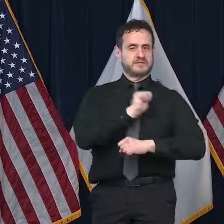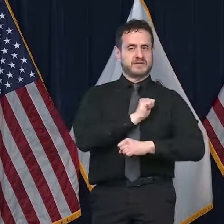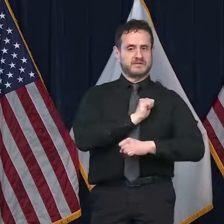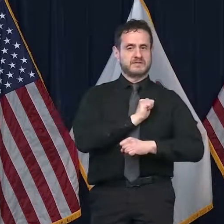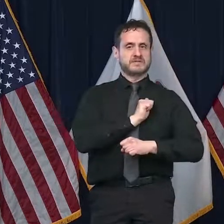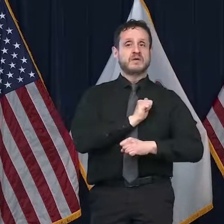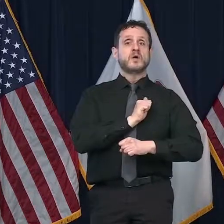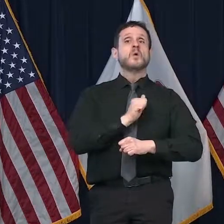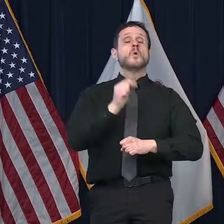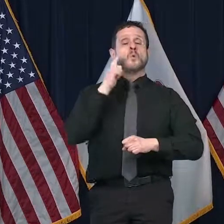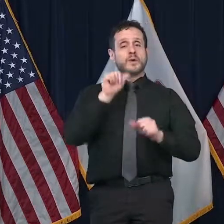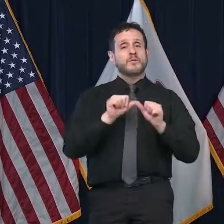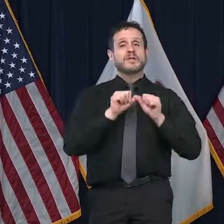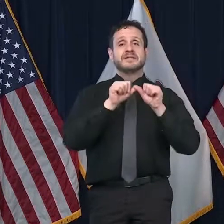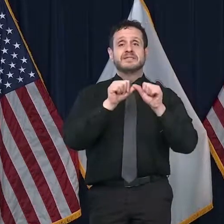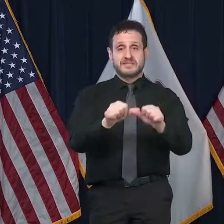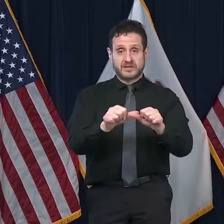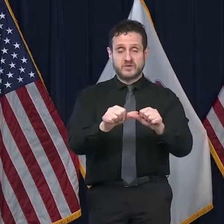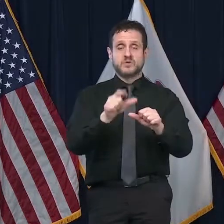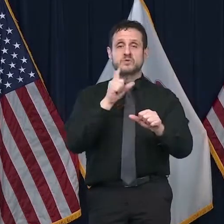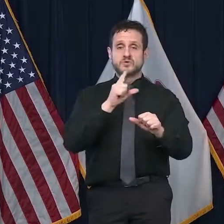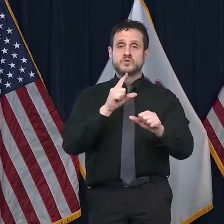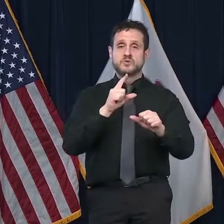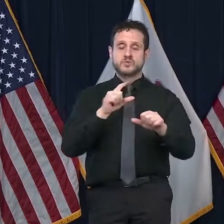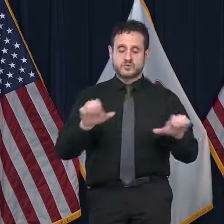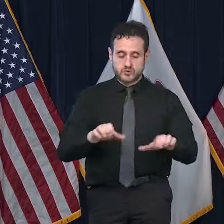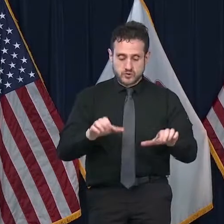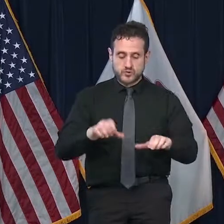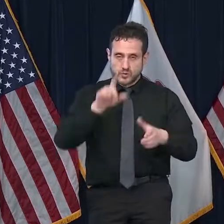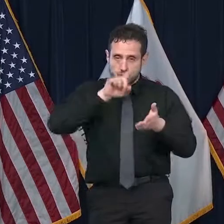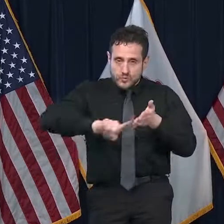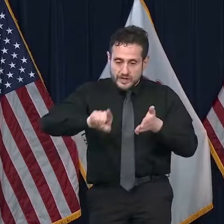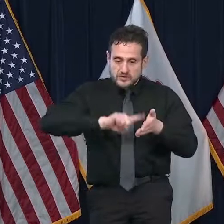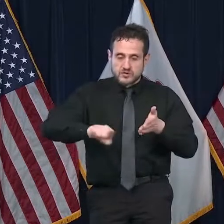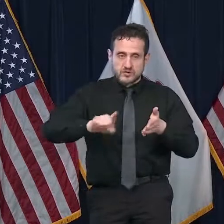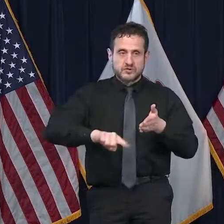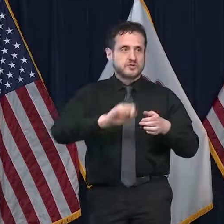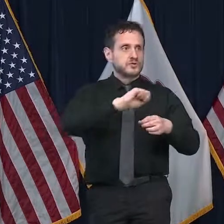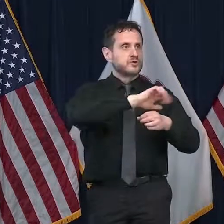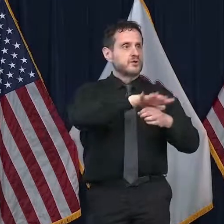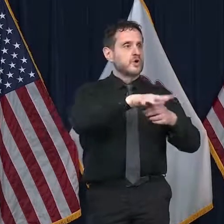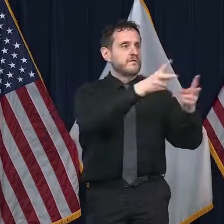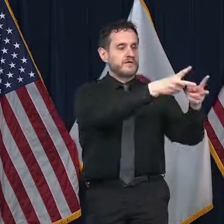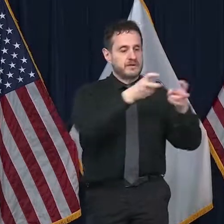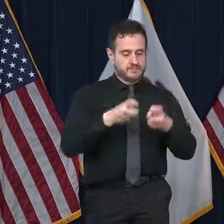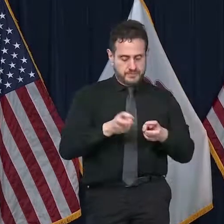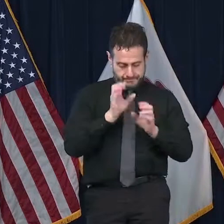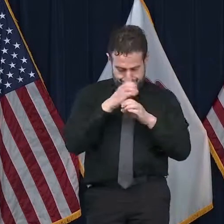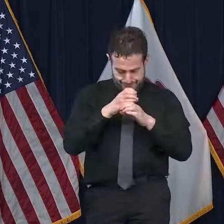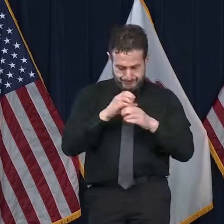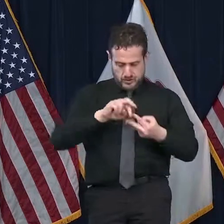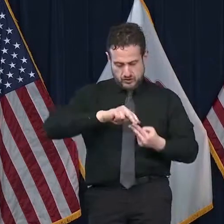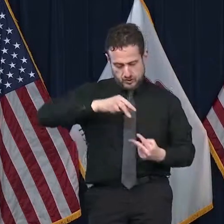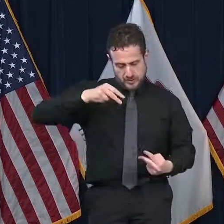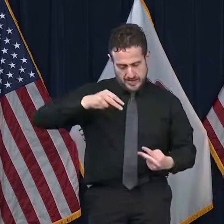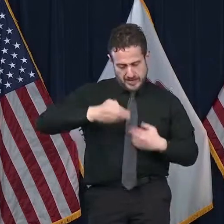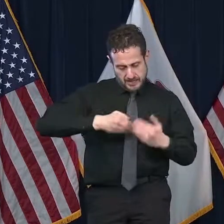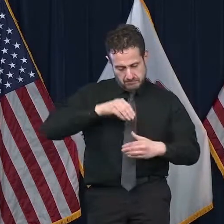genomic sequence testing on more and more specimens to help detect these variants and their potential